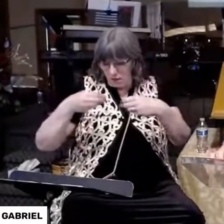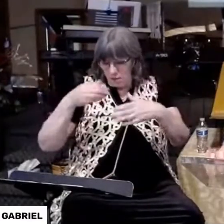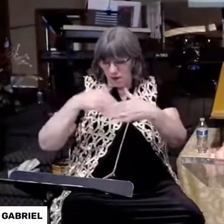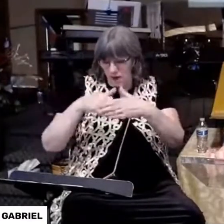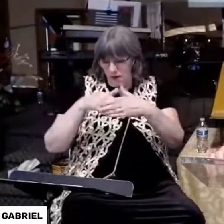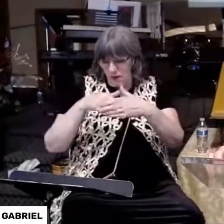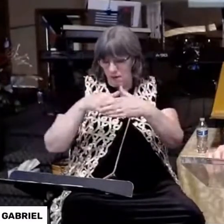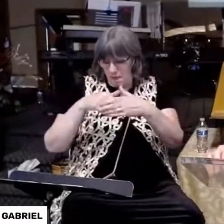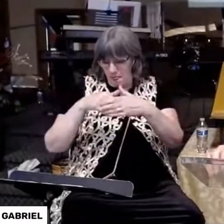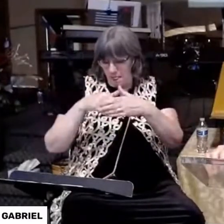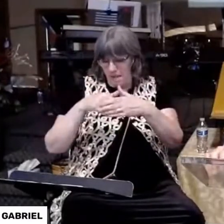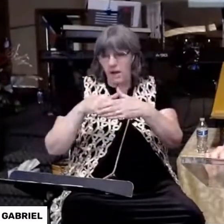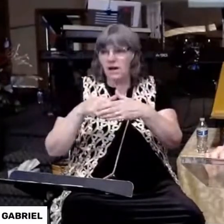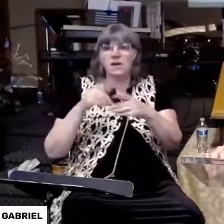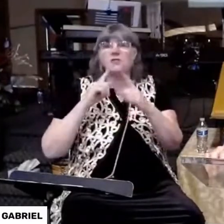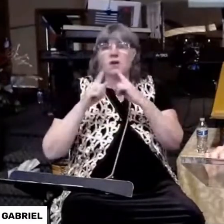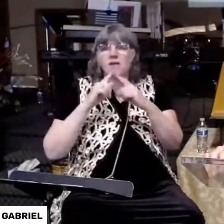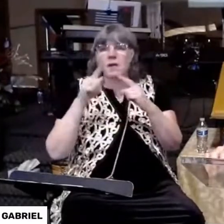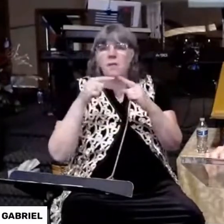Crocodile food.